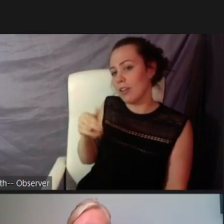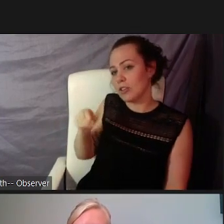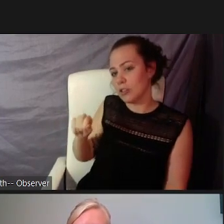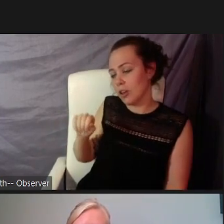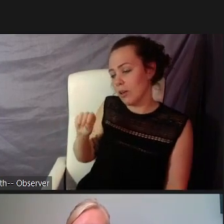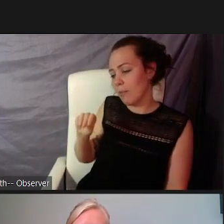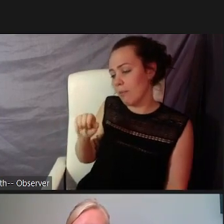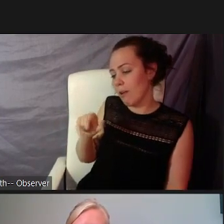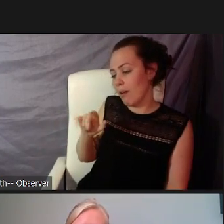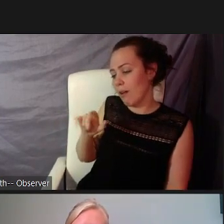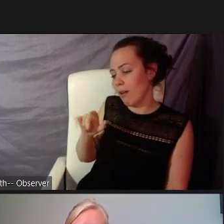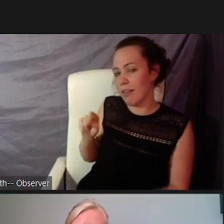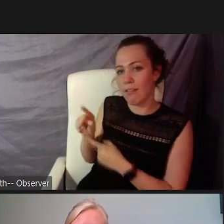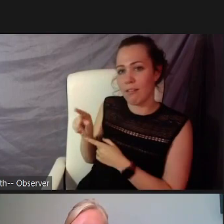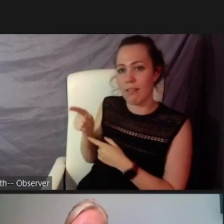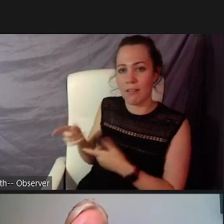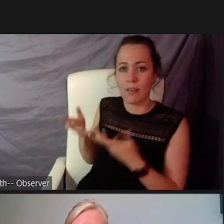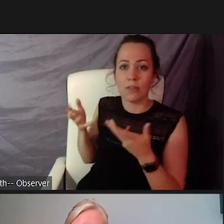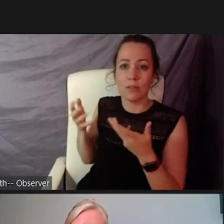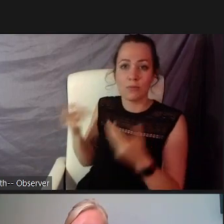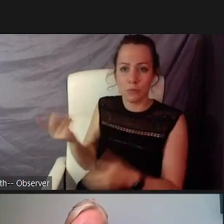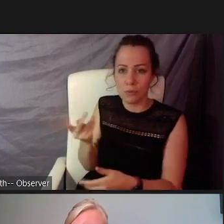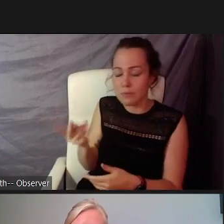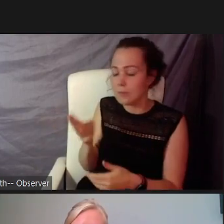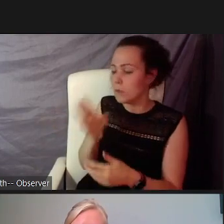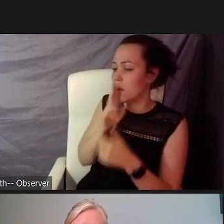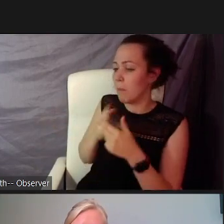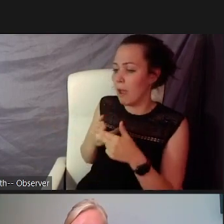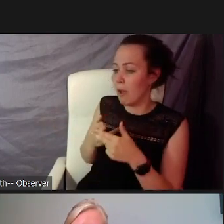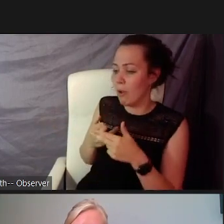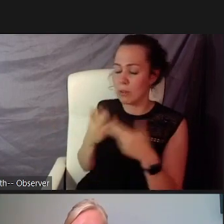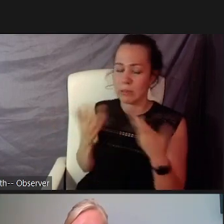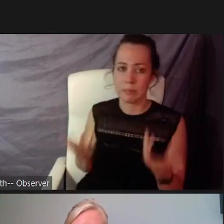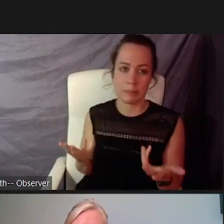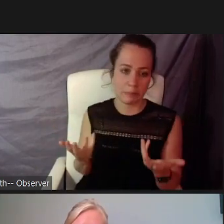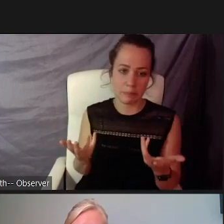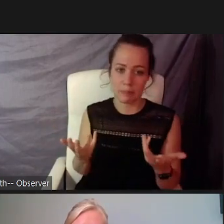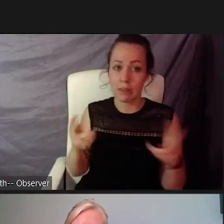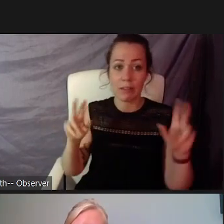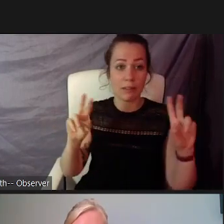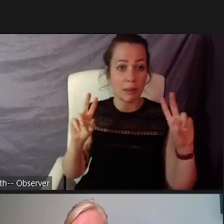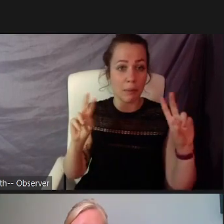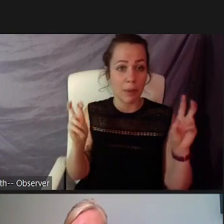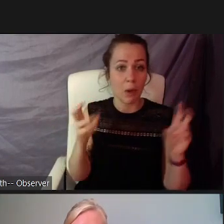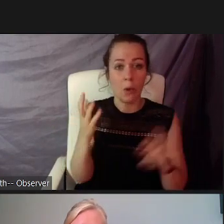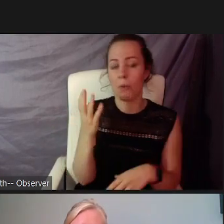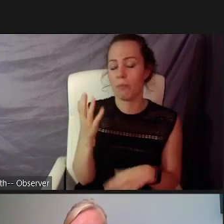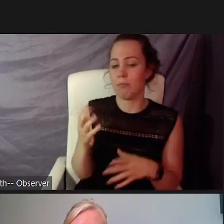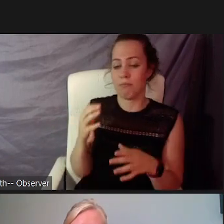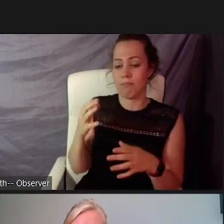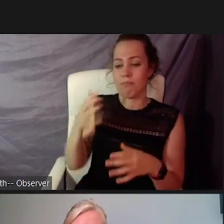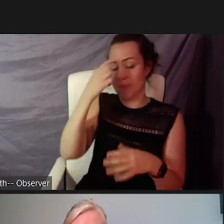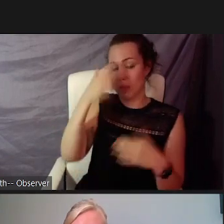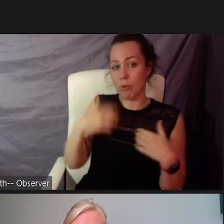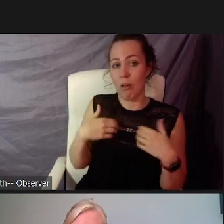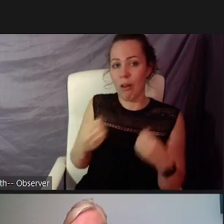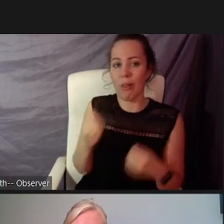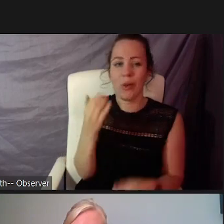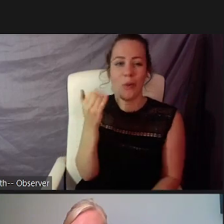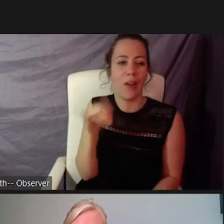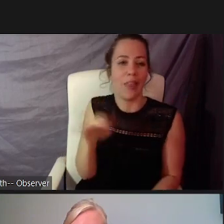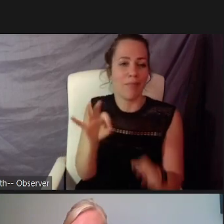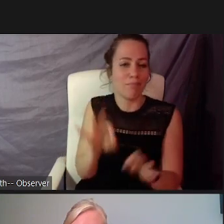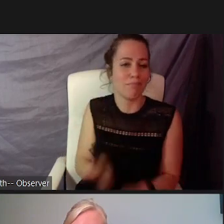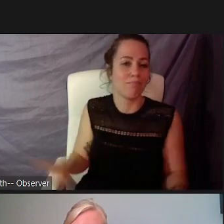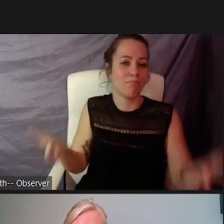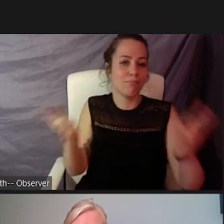talk about why is it important to talk to understand about the mental health aspect on